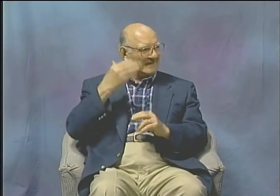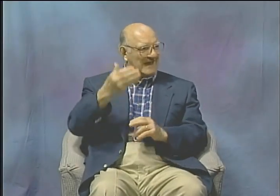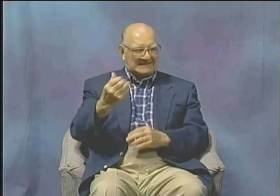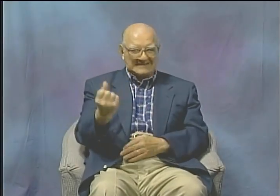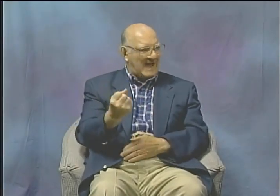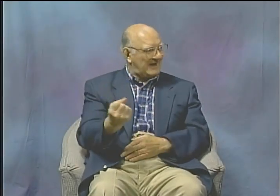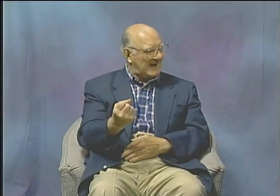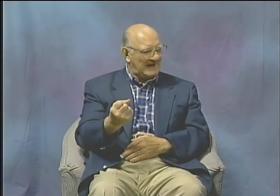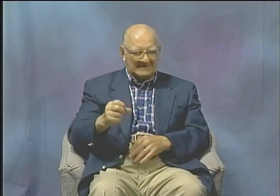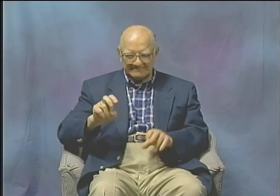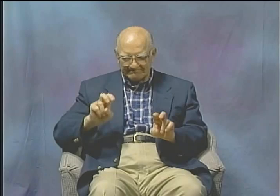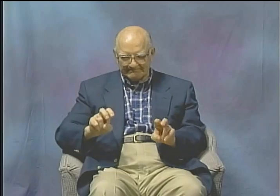next Saturday.